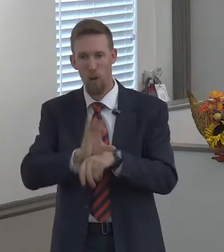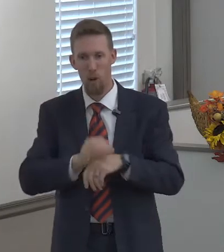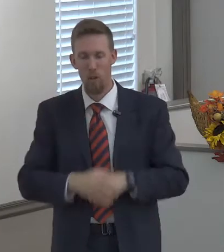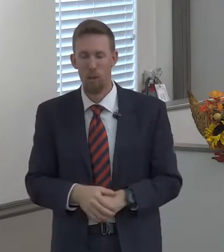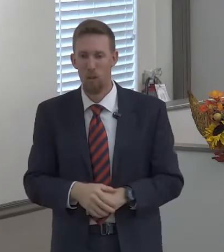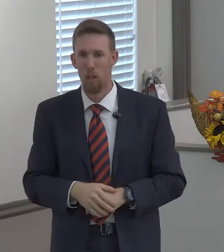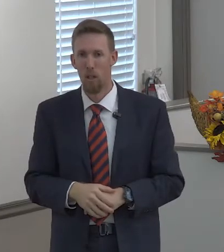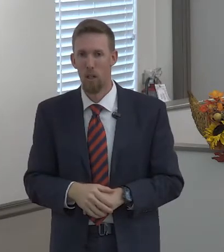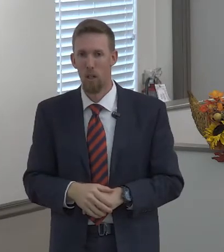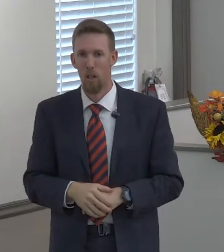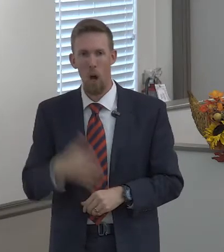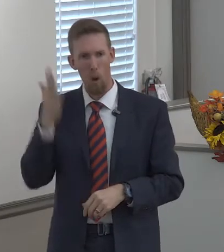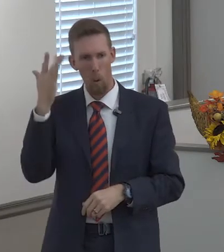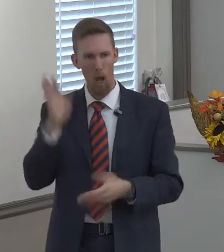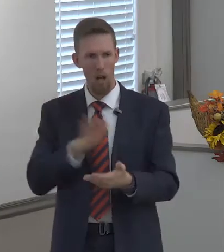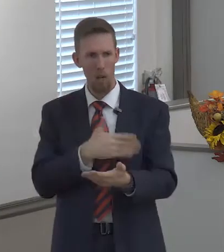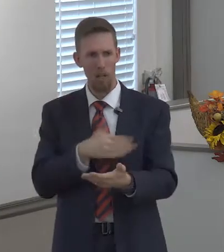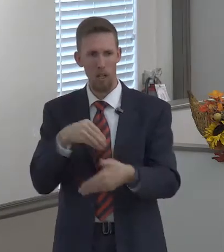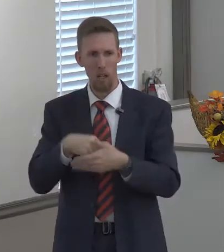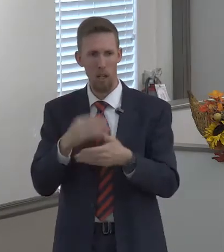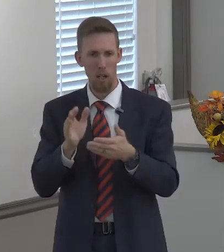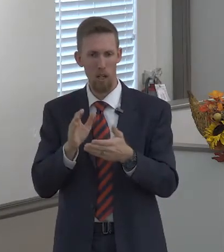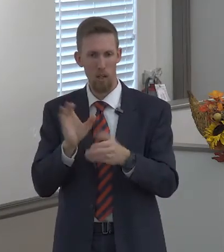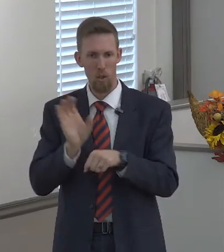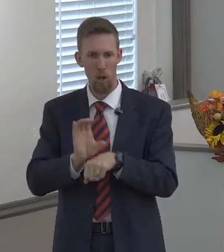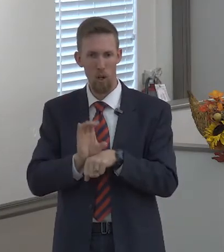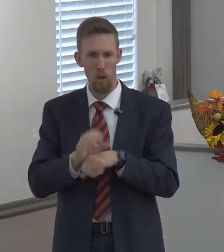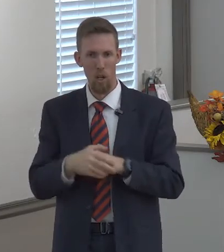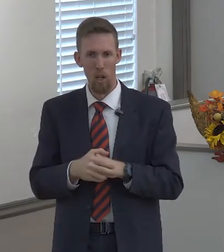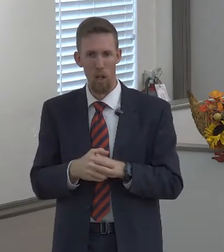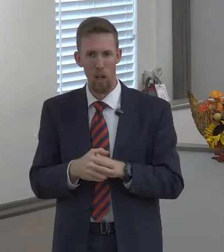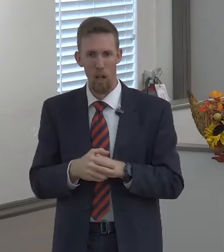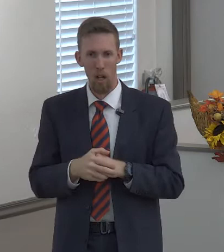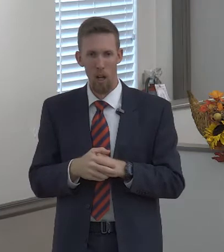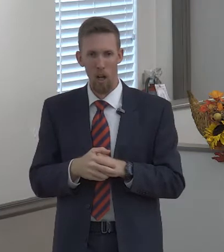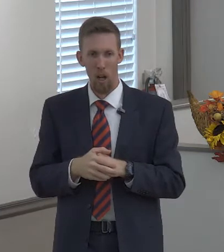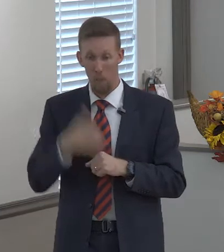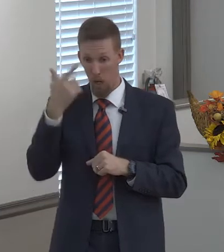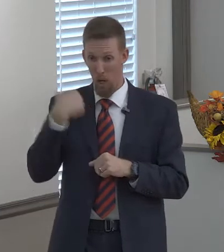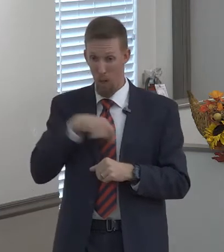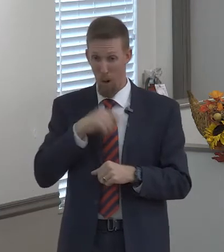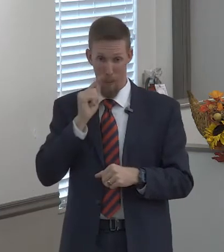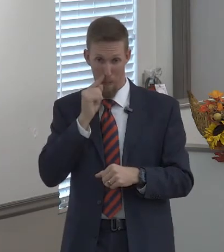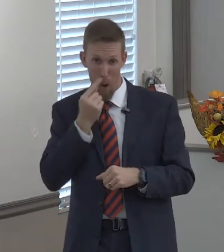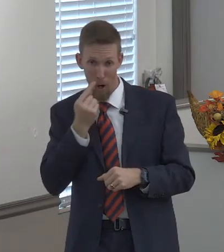There ought to be some singing. We're going to have some singing tonight. We'll sing some songs tonight.